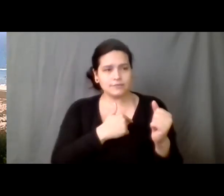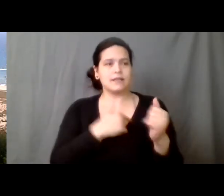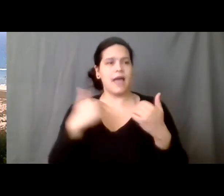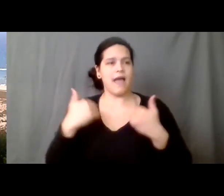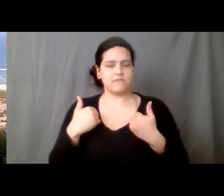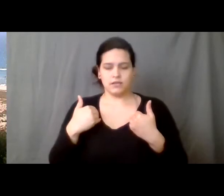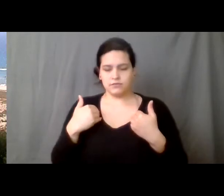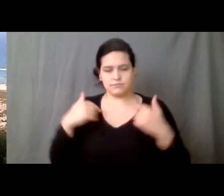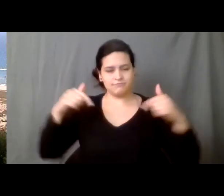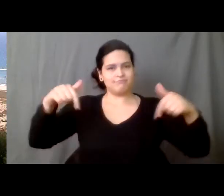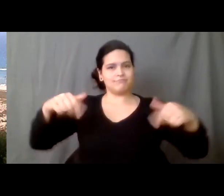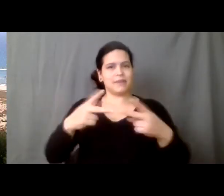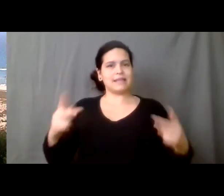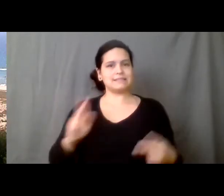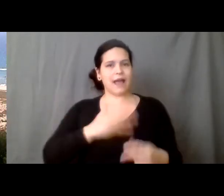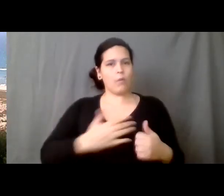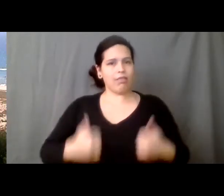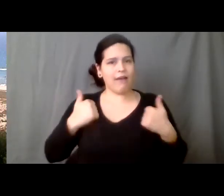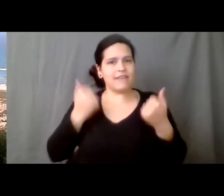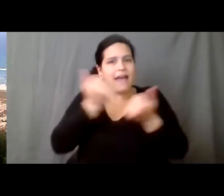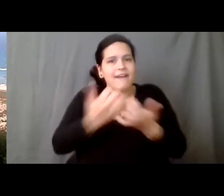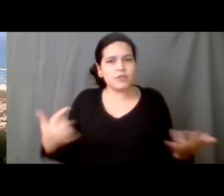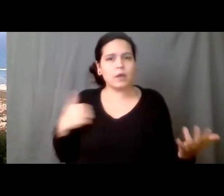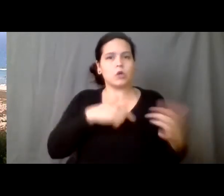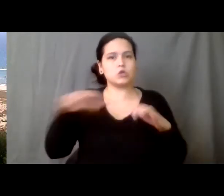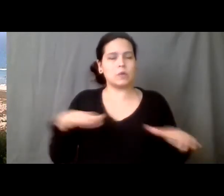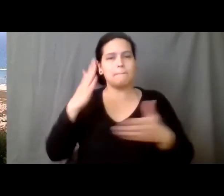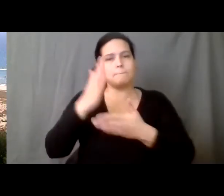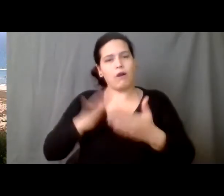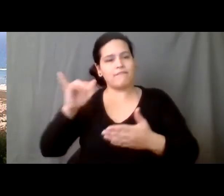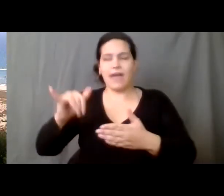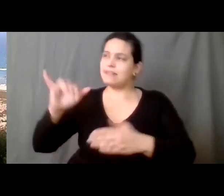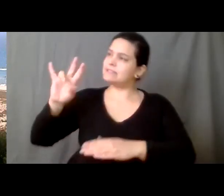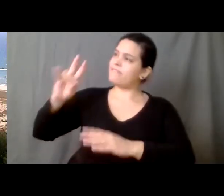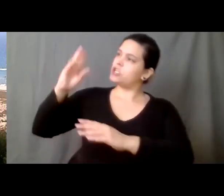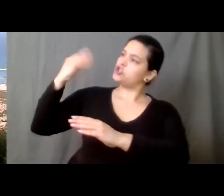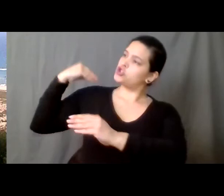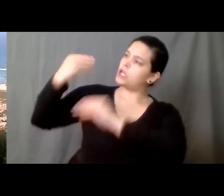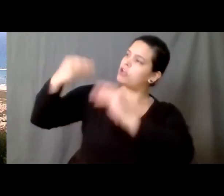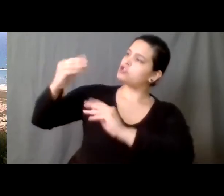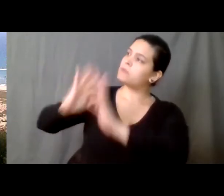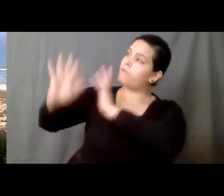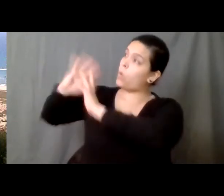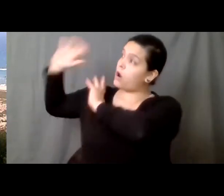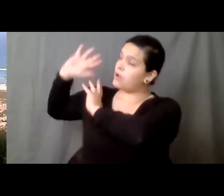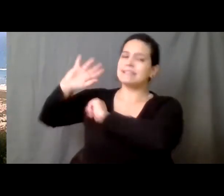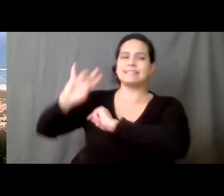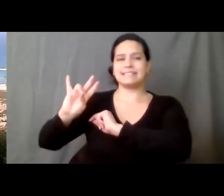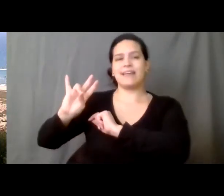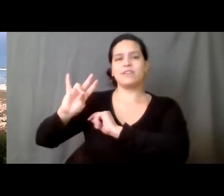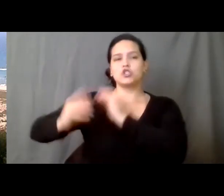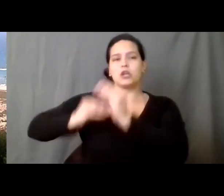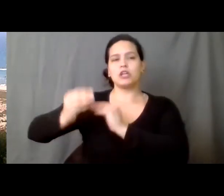our life. Everything we're doing is part of that seven generations from before and part of that seven generations that is